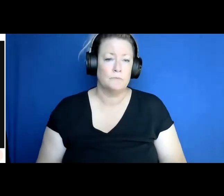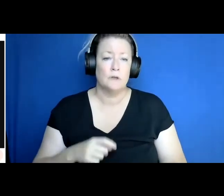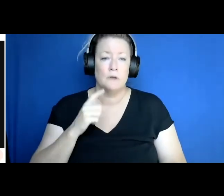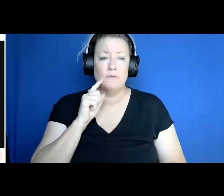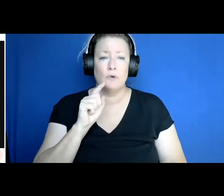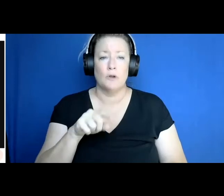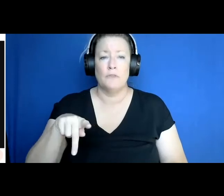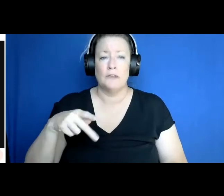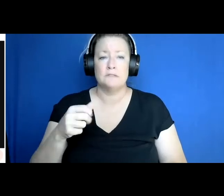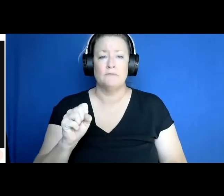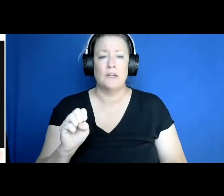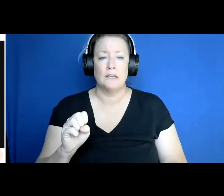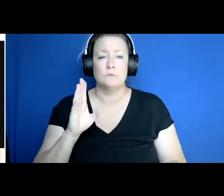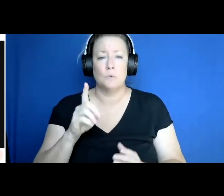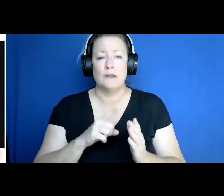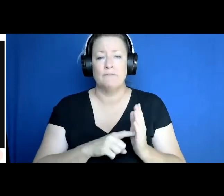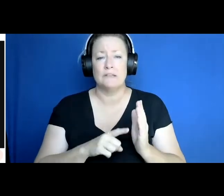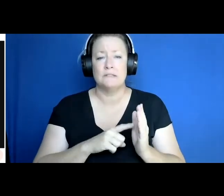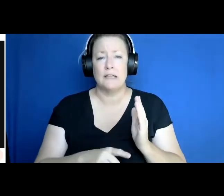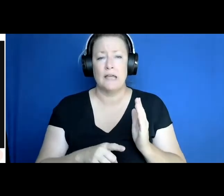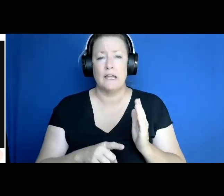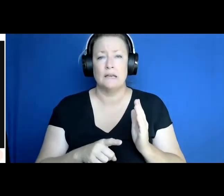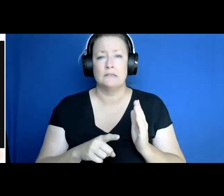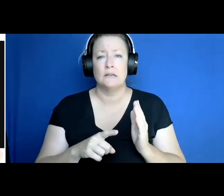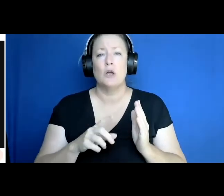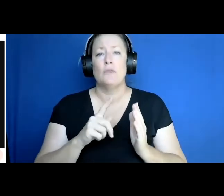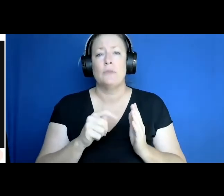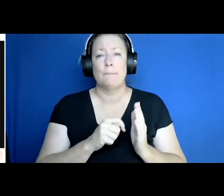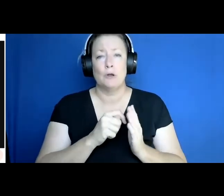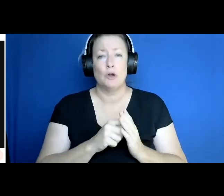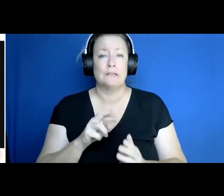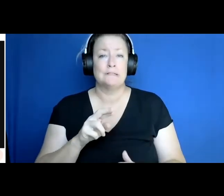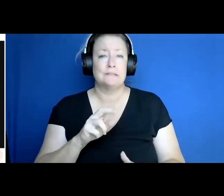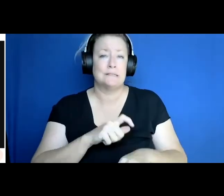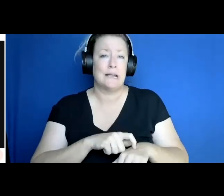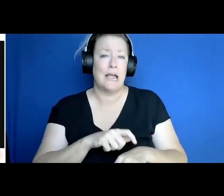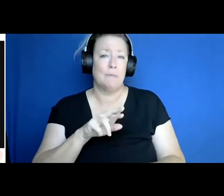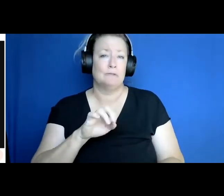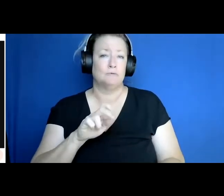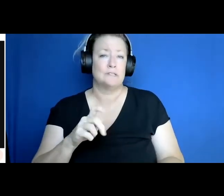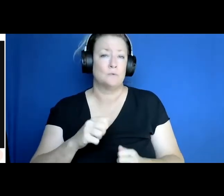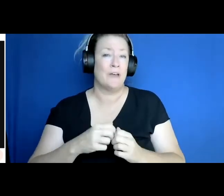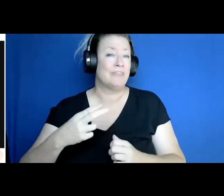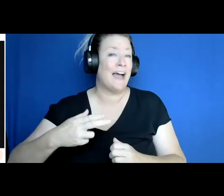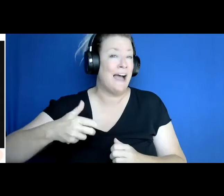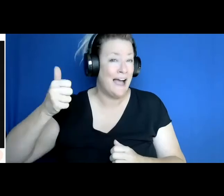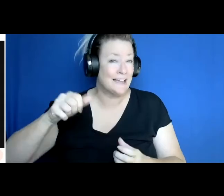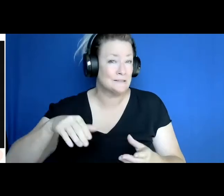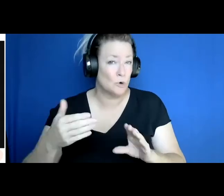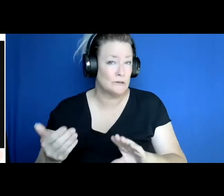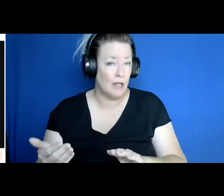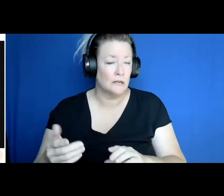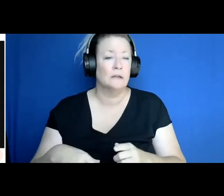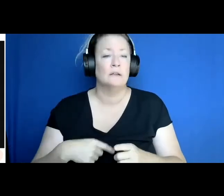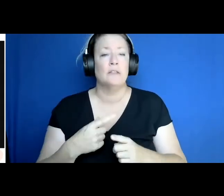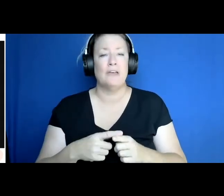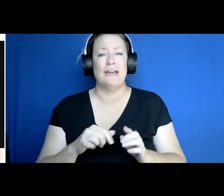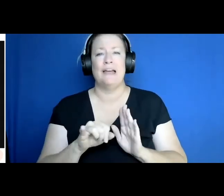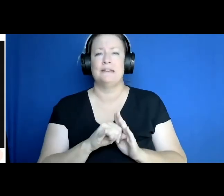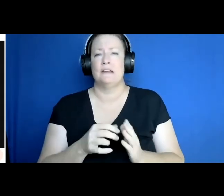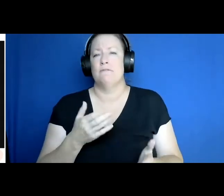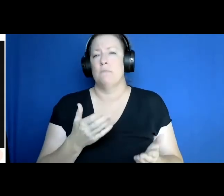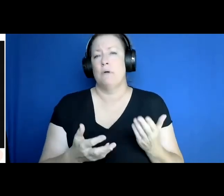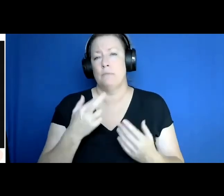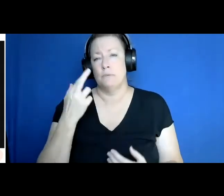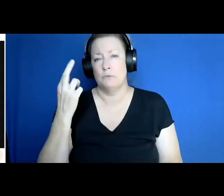the periods of risk with the highest mortality, and then identify the probable causes for that excess